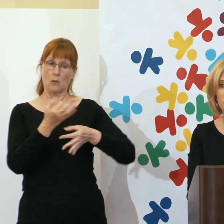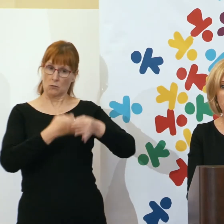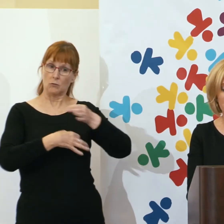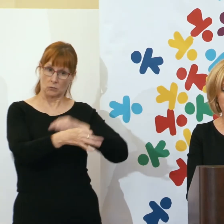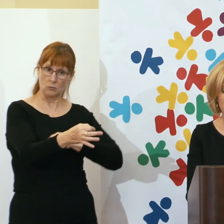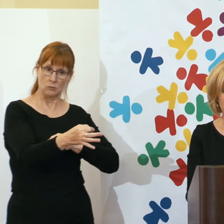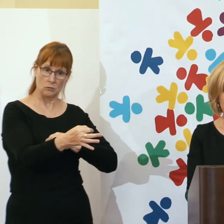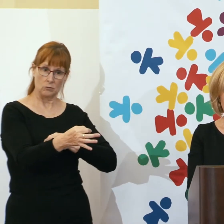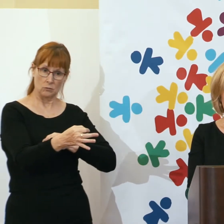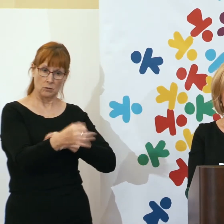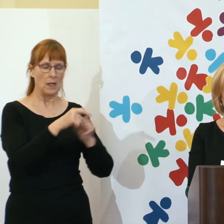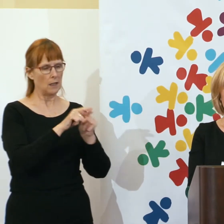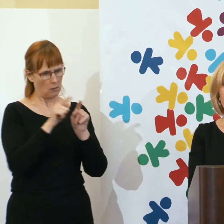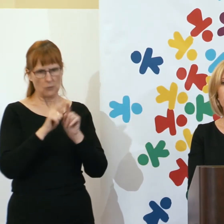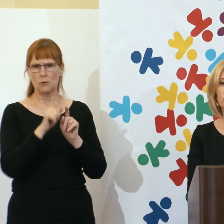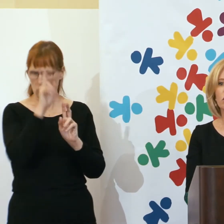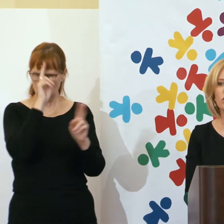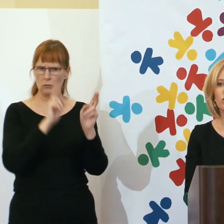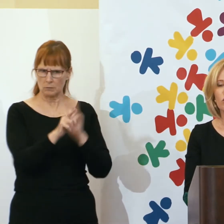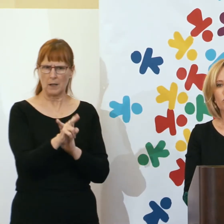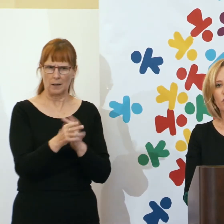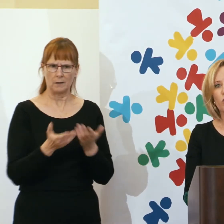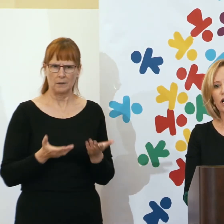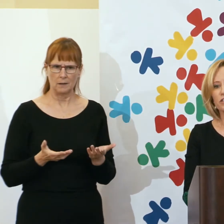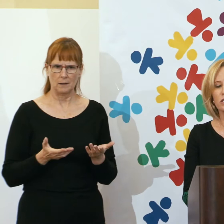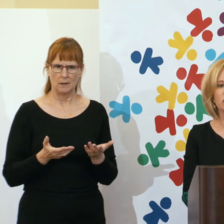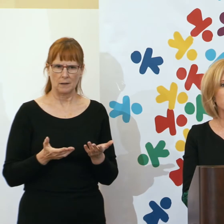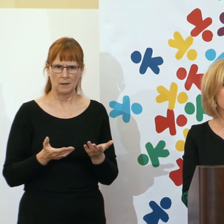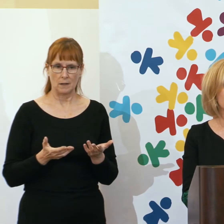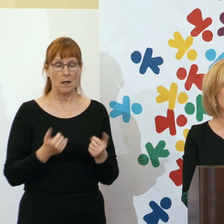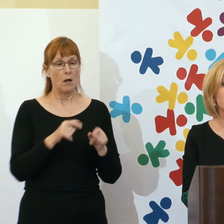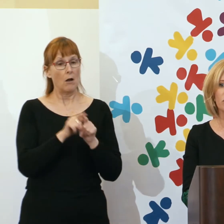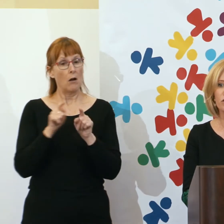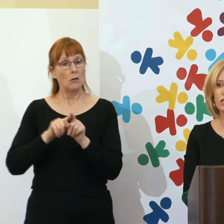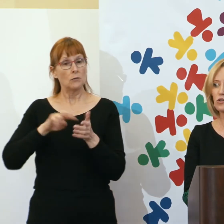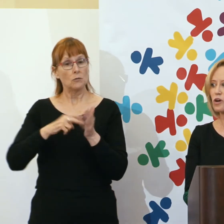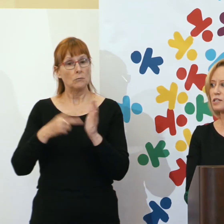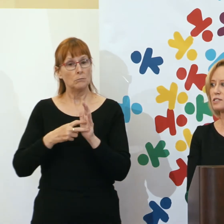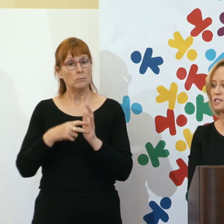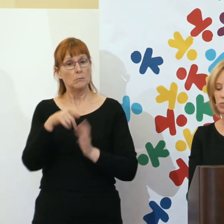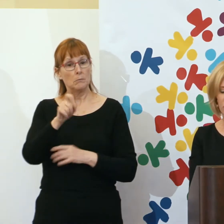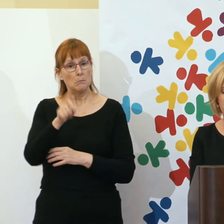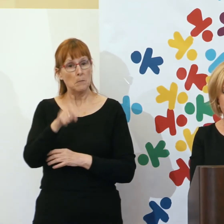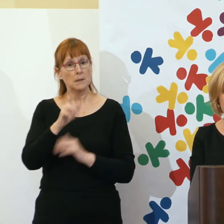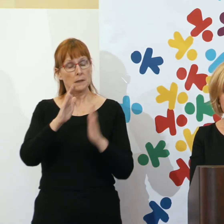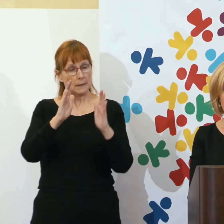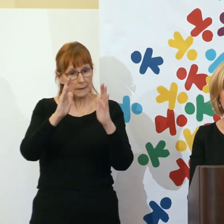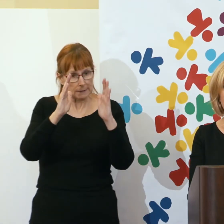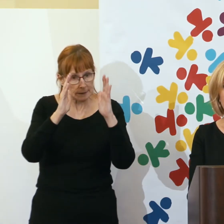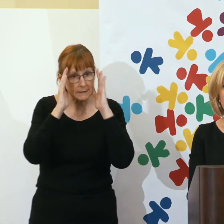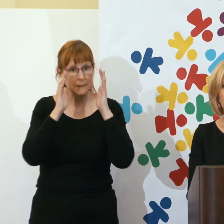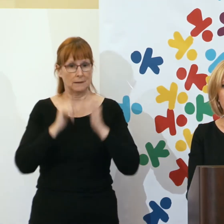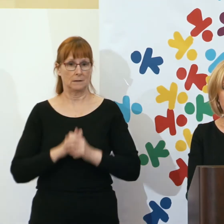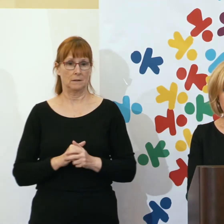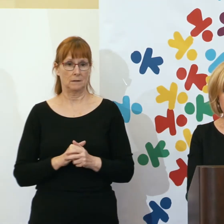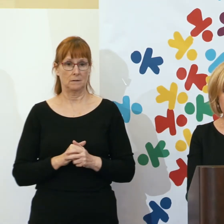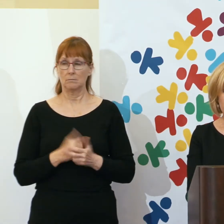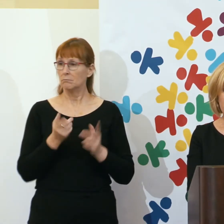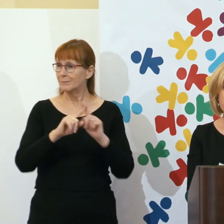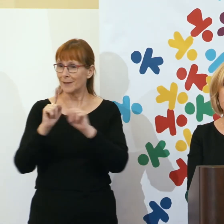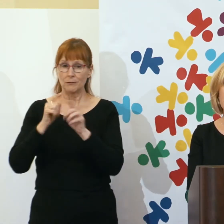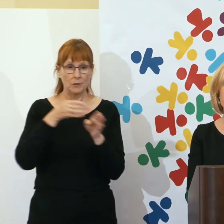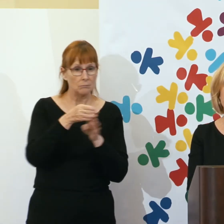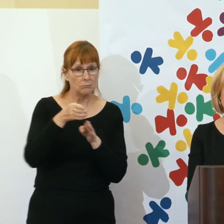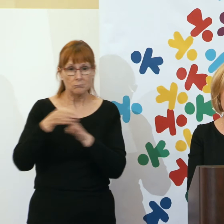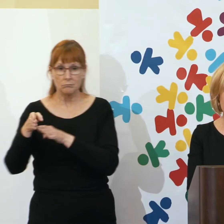yes, respect. It also requires listening and learning across disciplines. And so